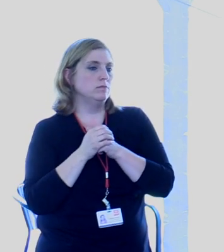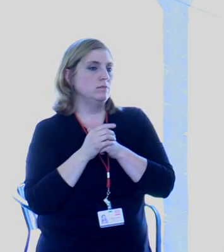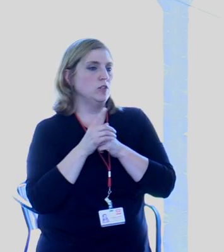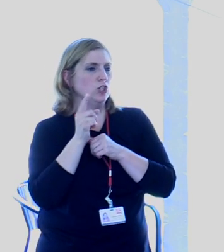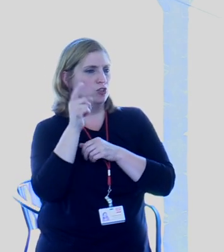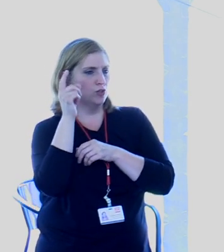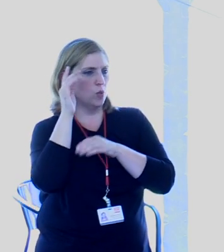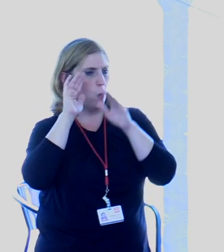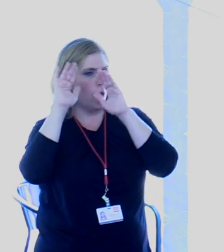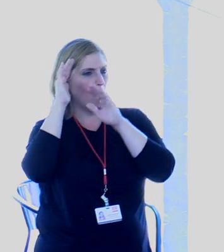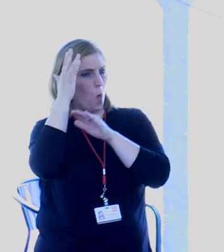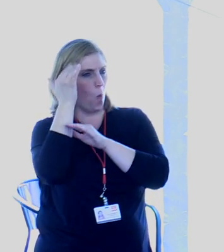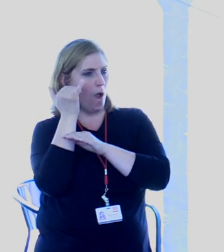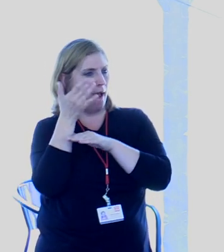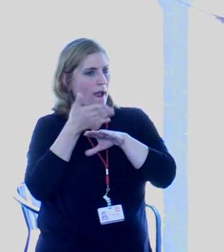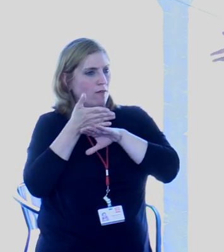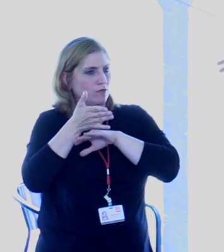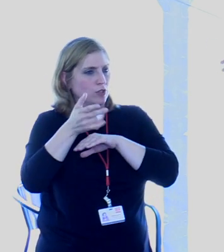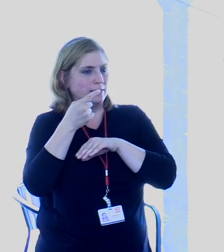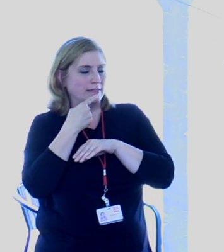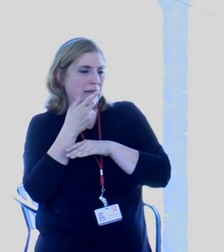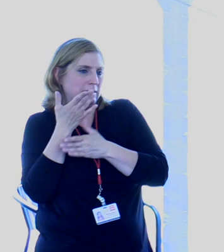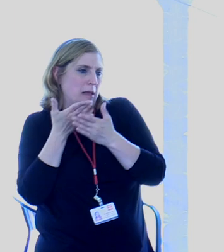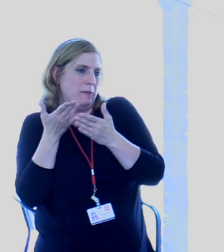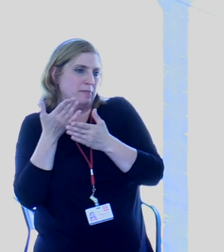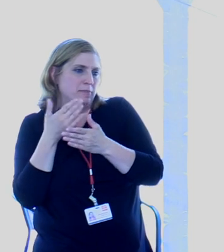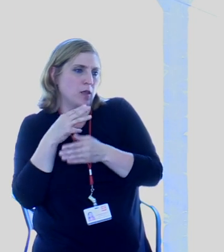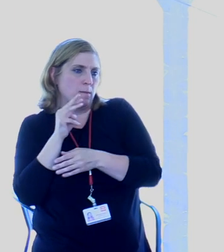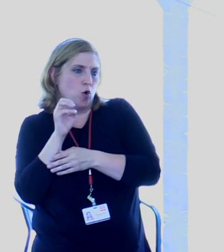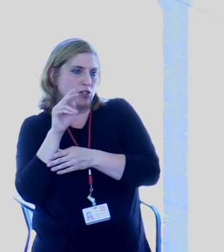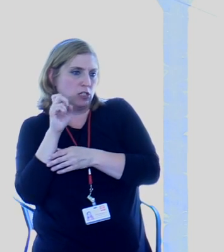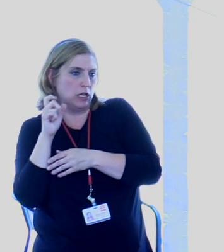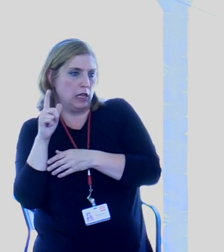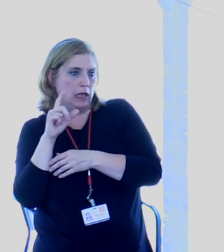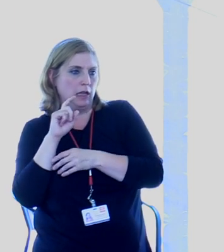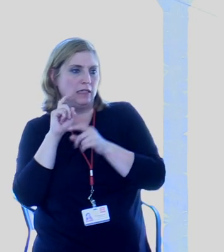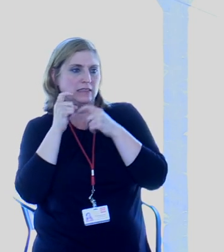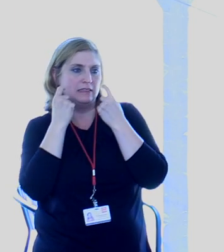You've wondered why, after you committed some ridiculous mortal sin, okay,